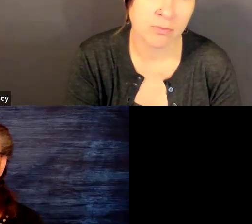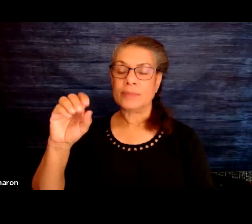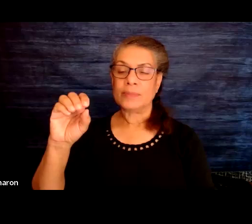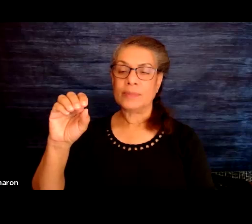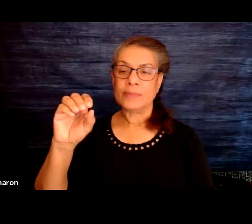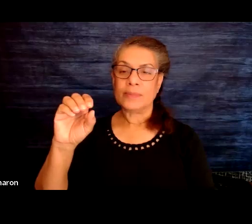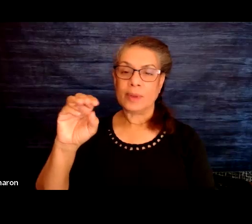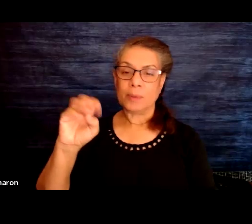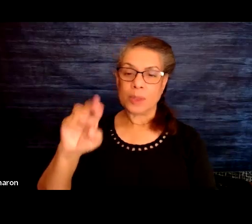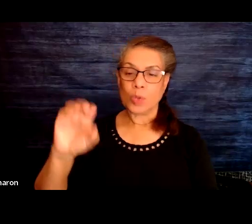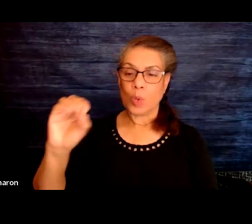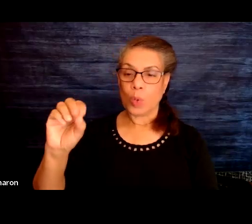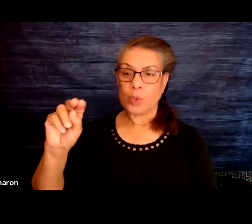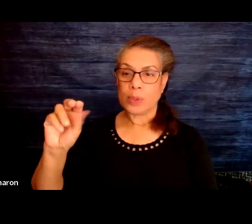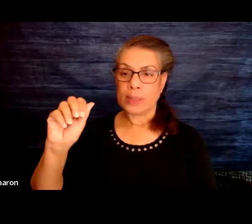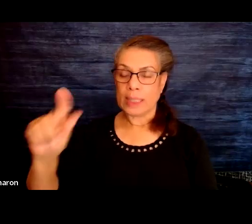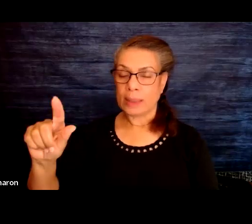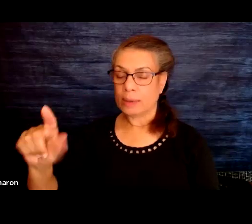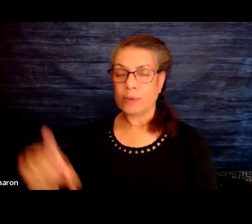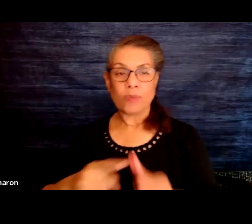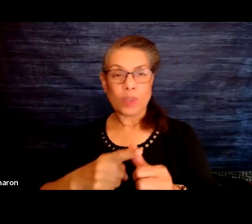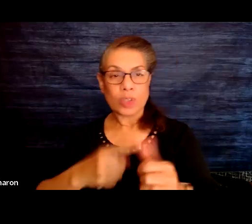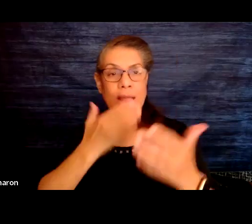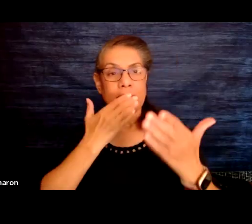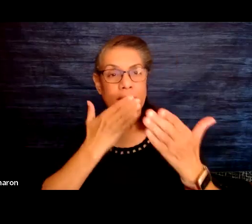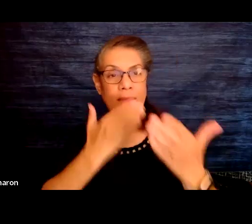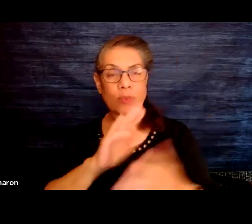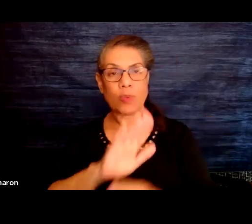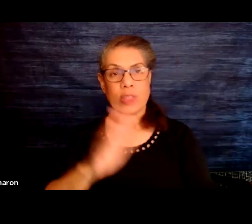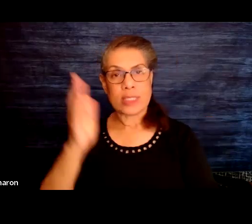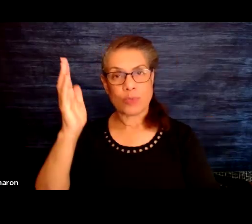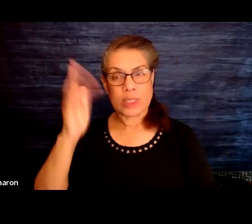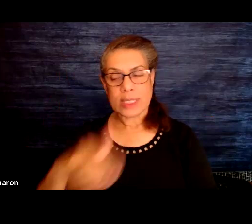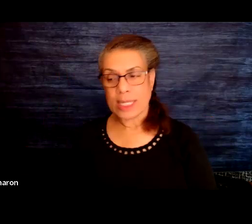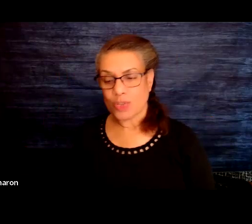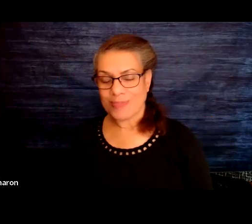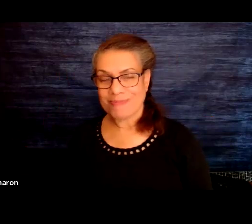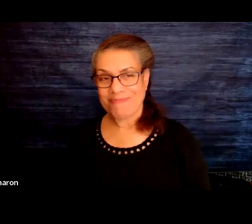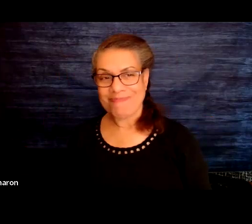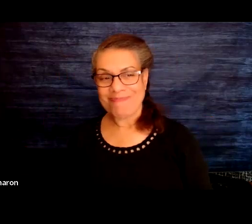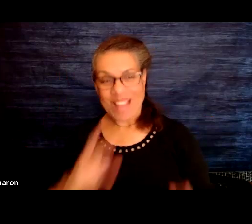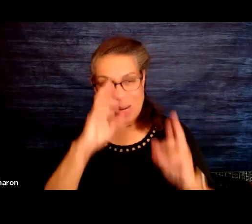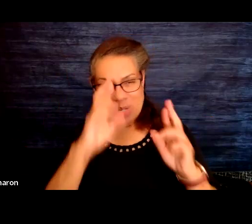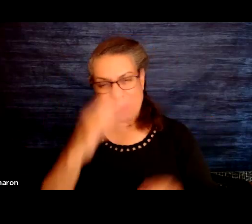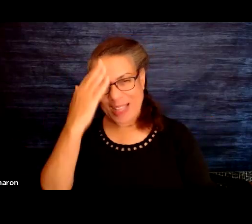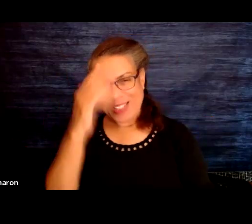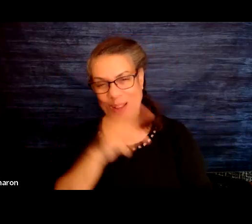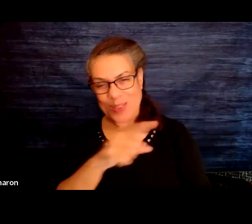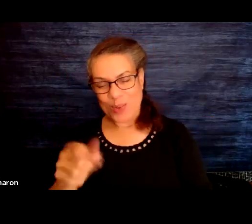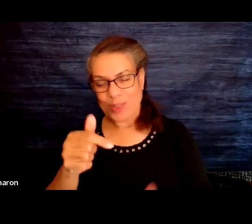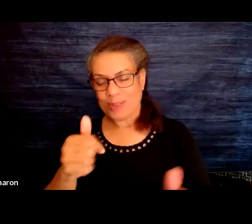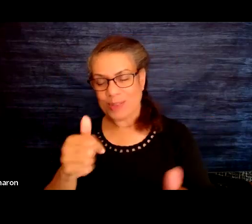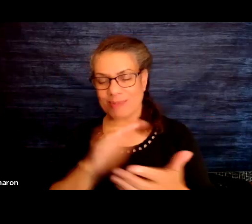I want to say first, thank you all for the presentation. Great to have the school leaders that I know and respect and run wonderful